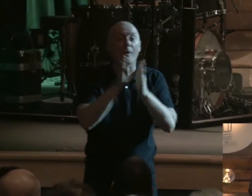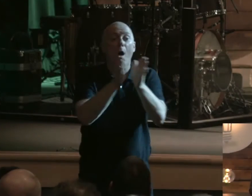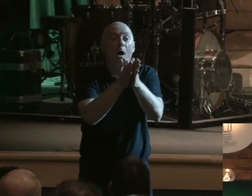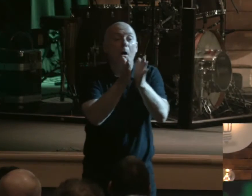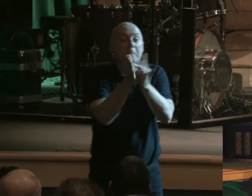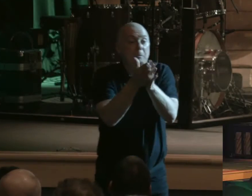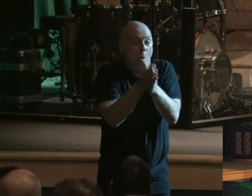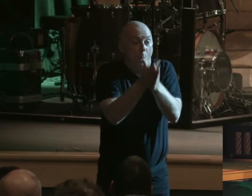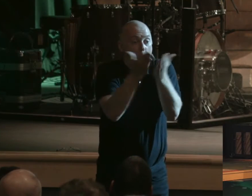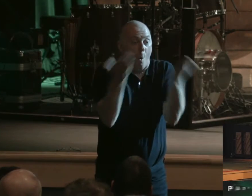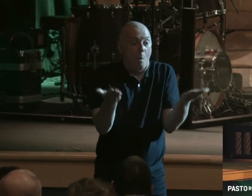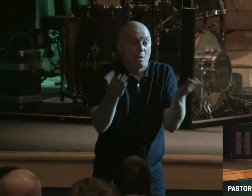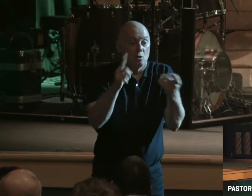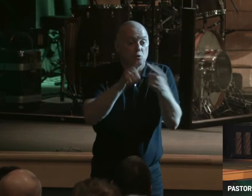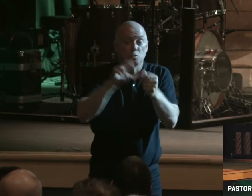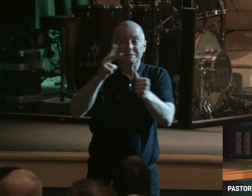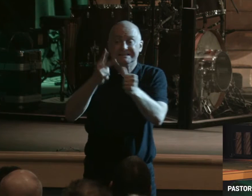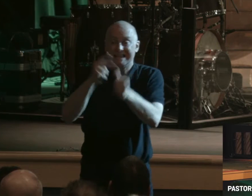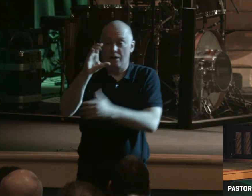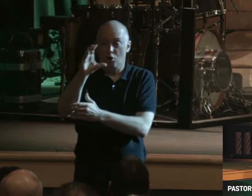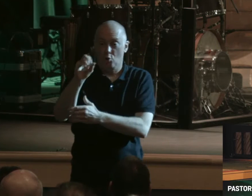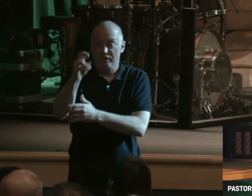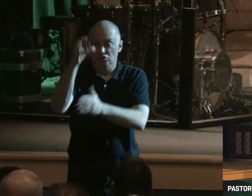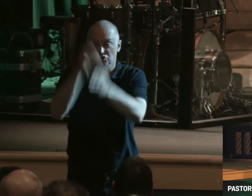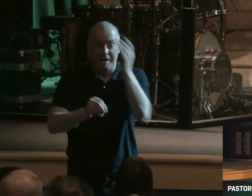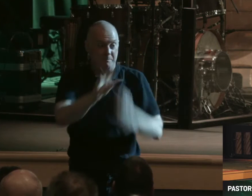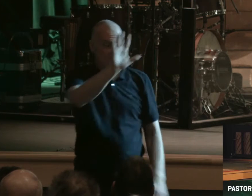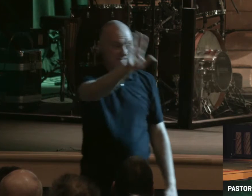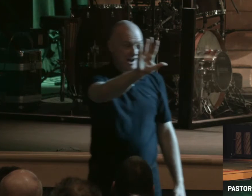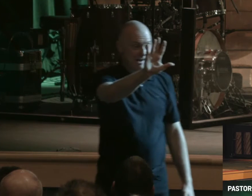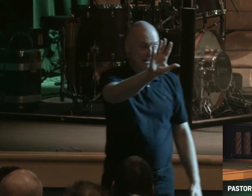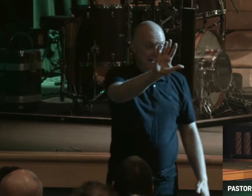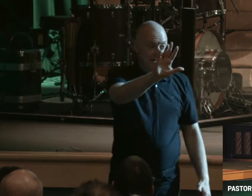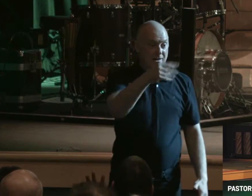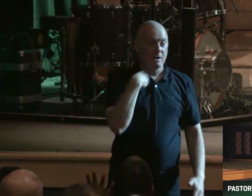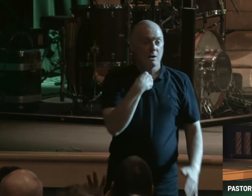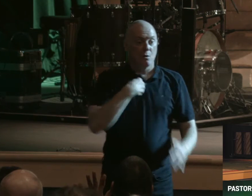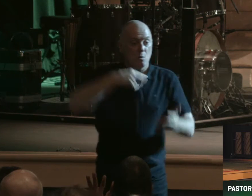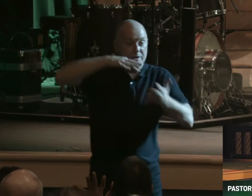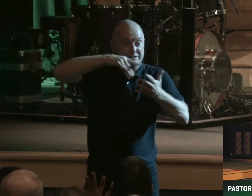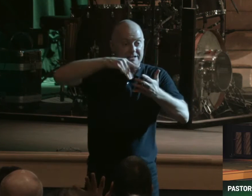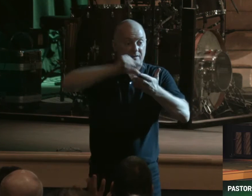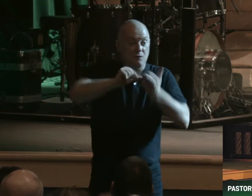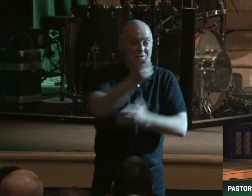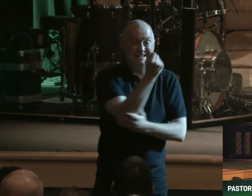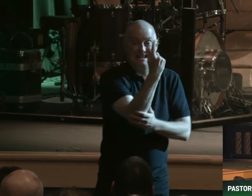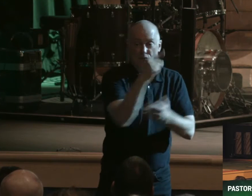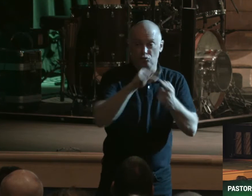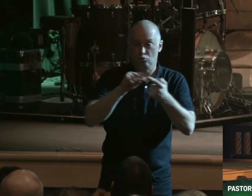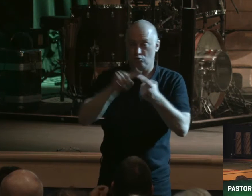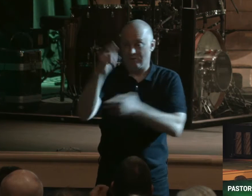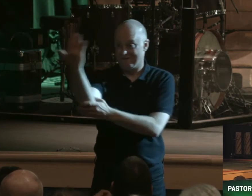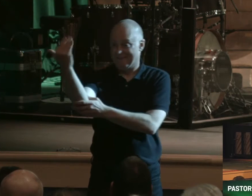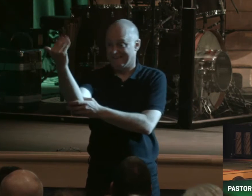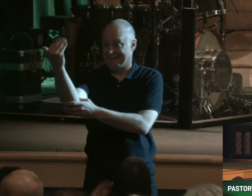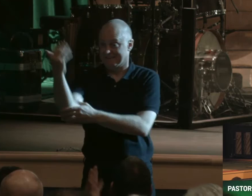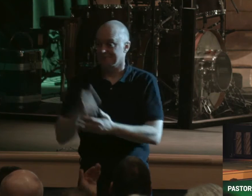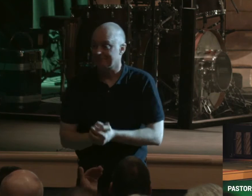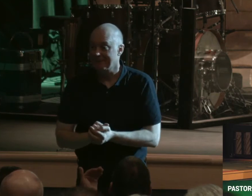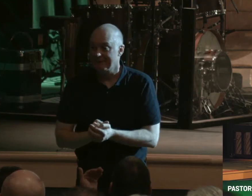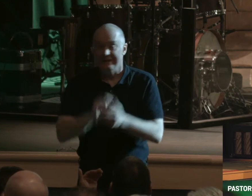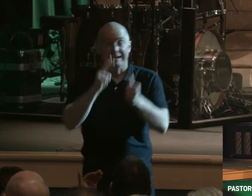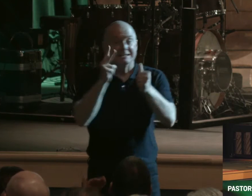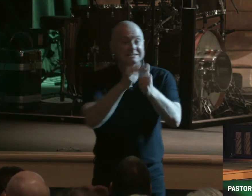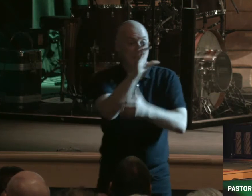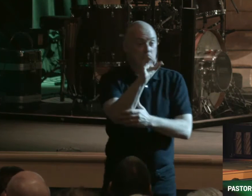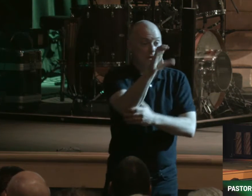Open your Bibles to 2 Corinthians chapter 5. We'll be looking at verses 11 to 15. And